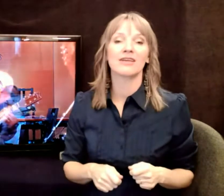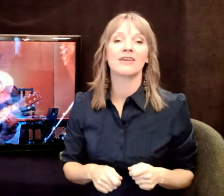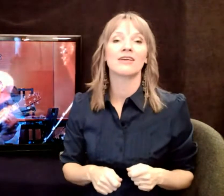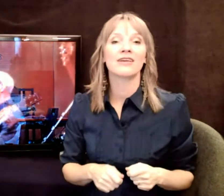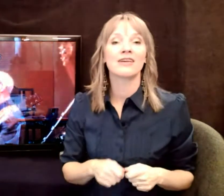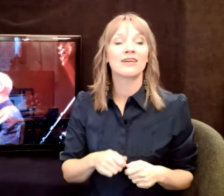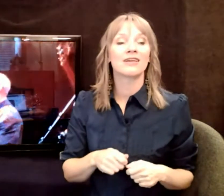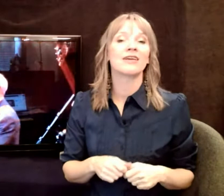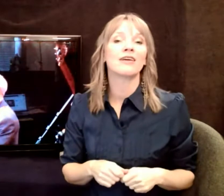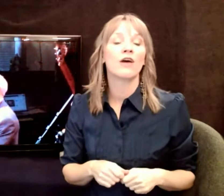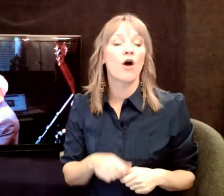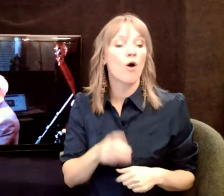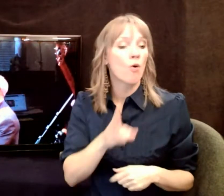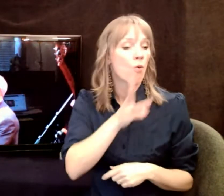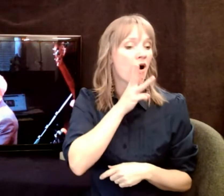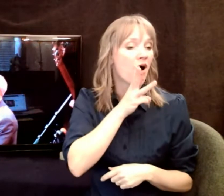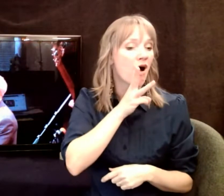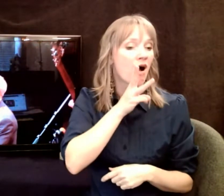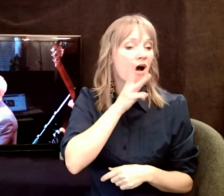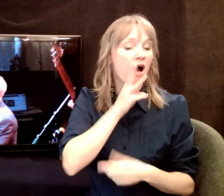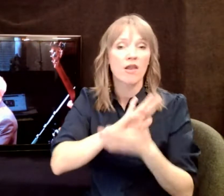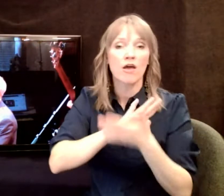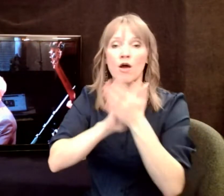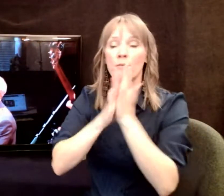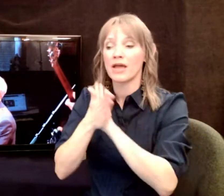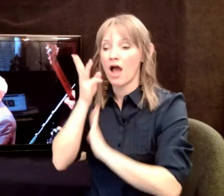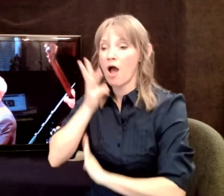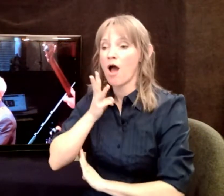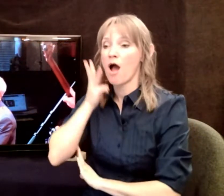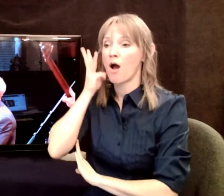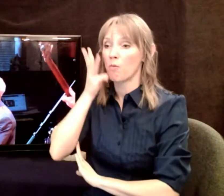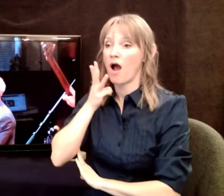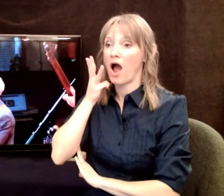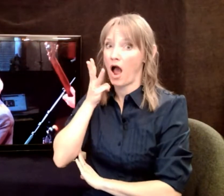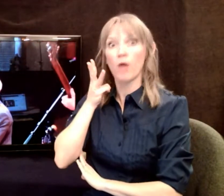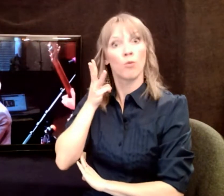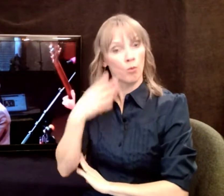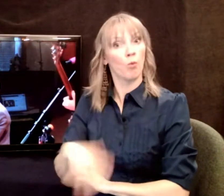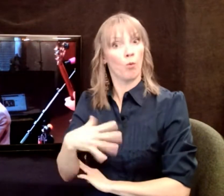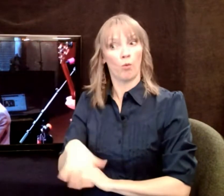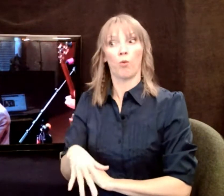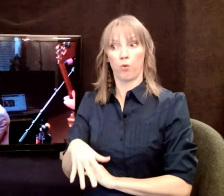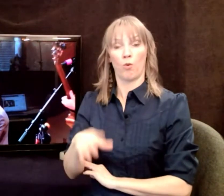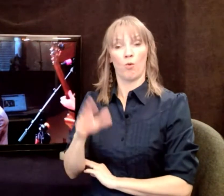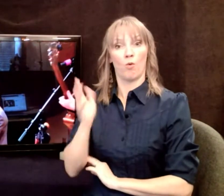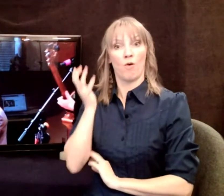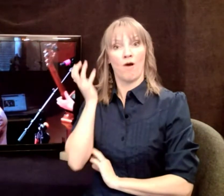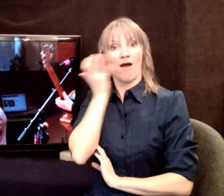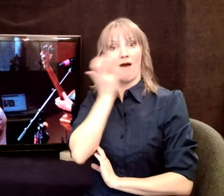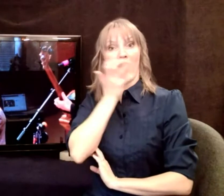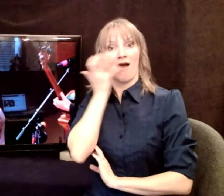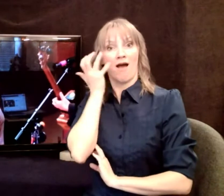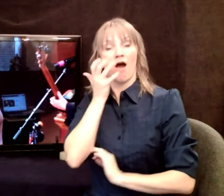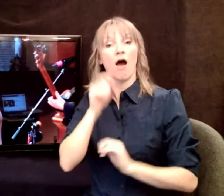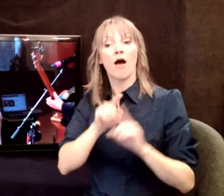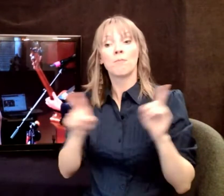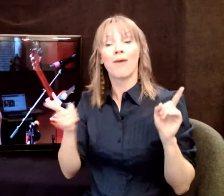Why the water is not so small, but an even better magic